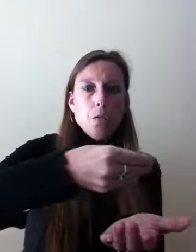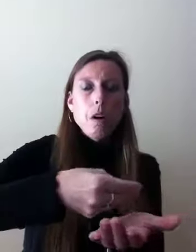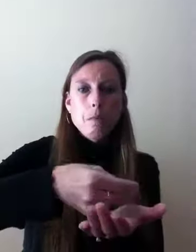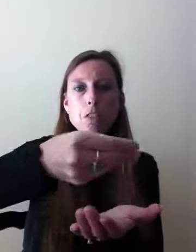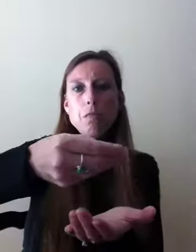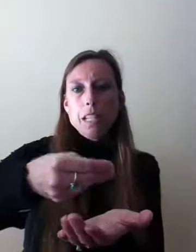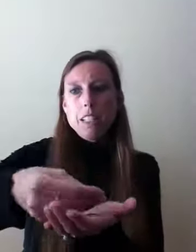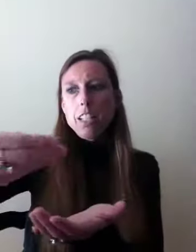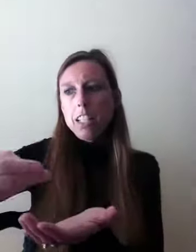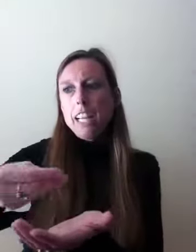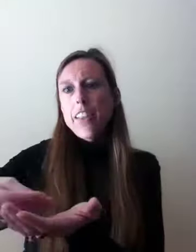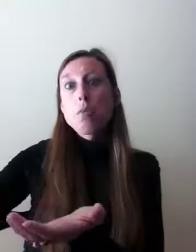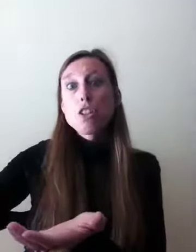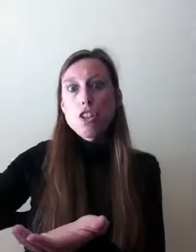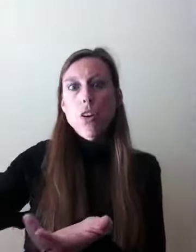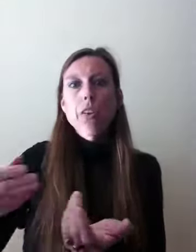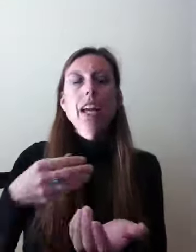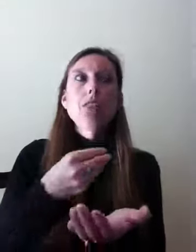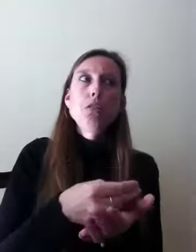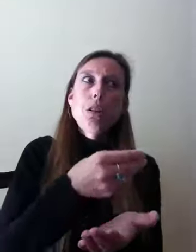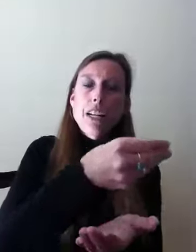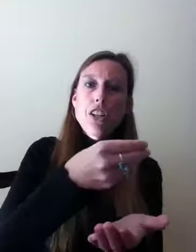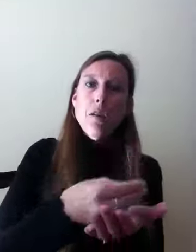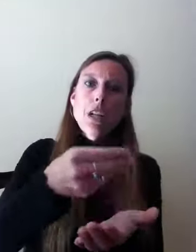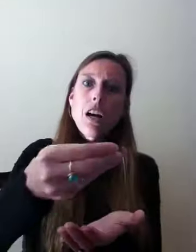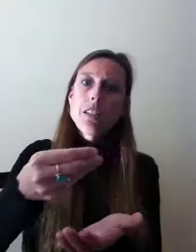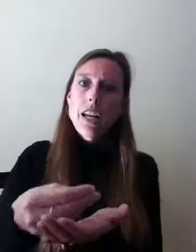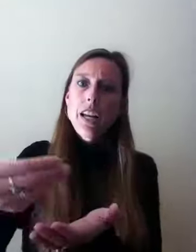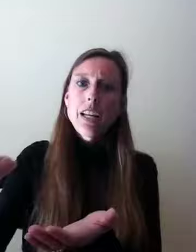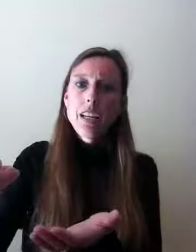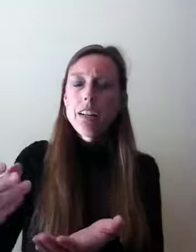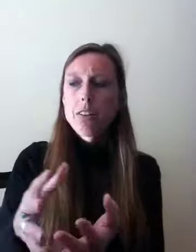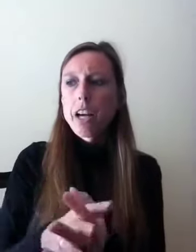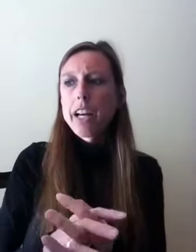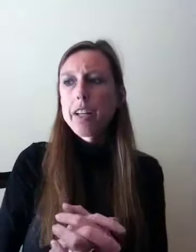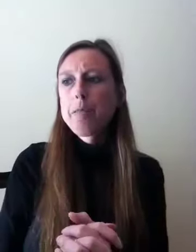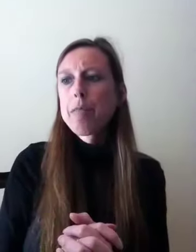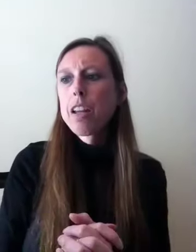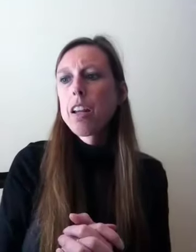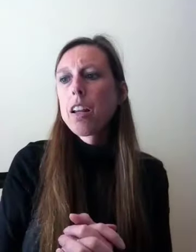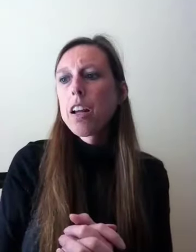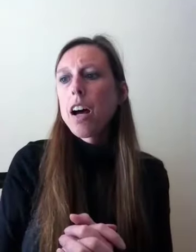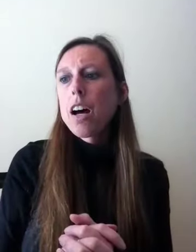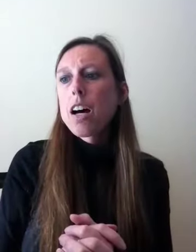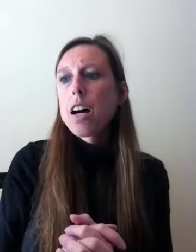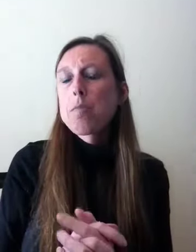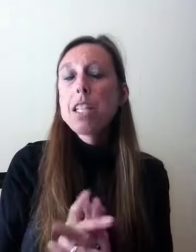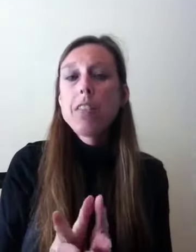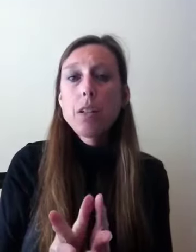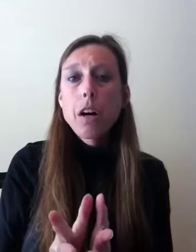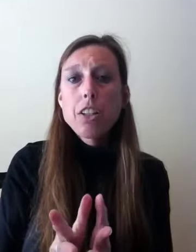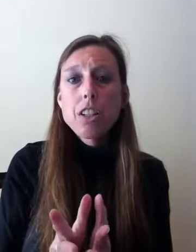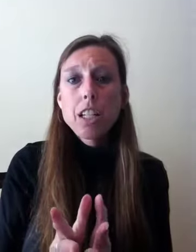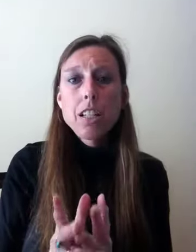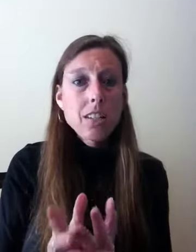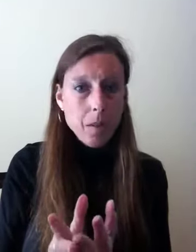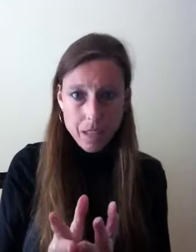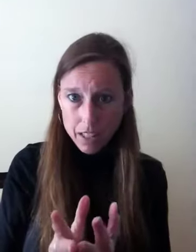one movement, and that would show that, ooh, I shopped all day. Okay. TV watching, same thing like